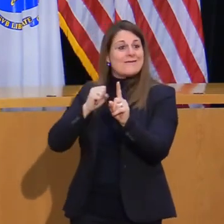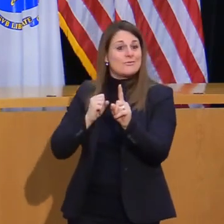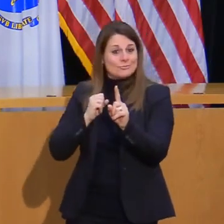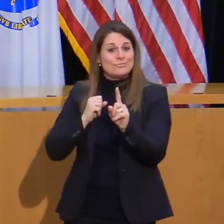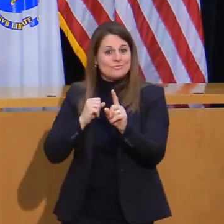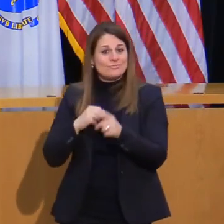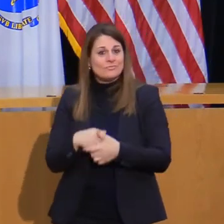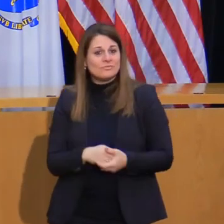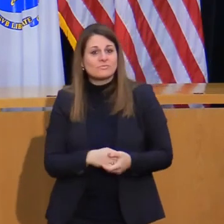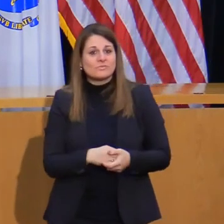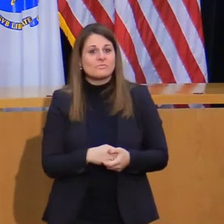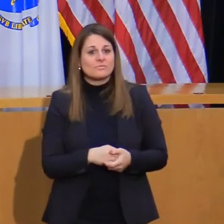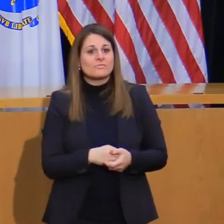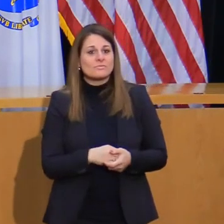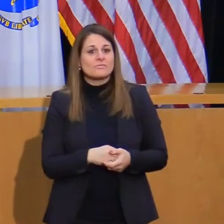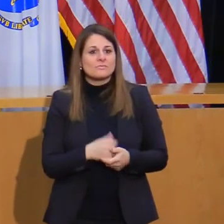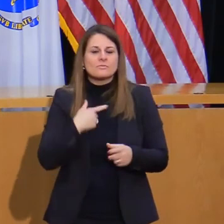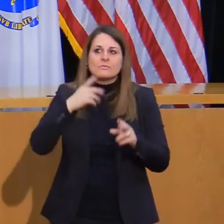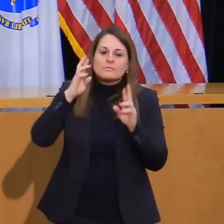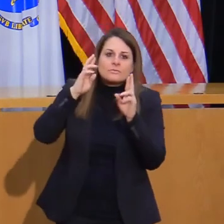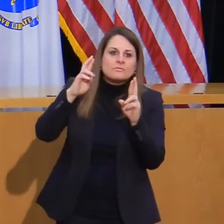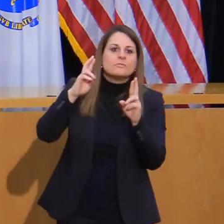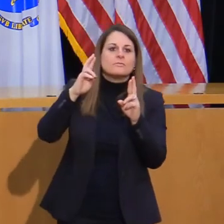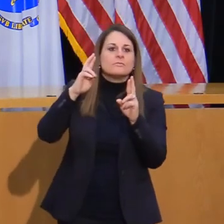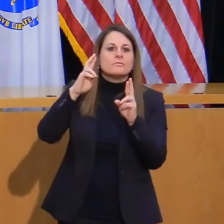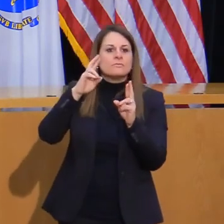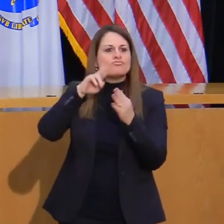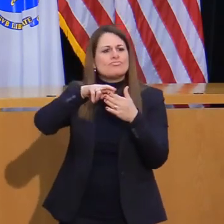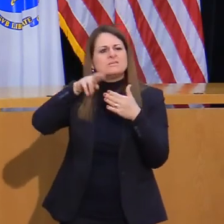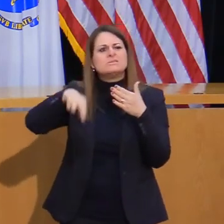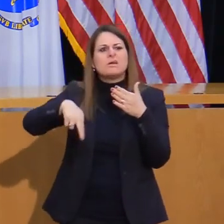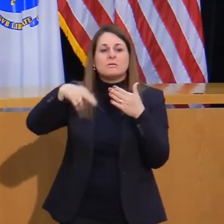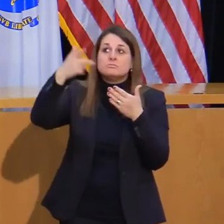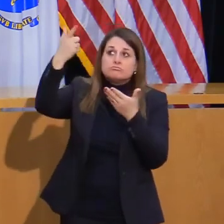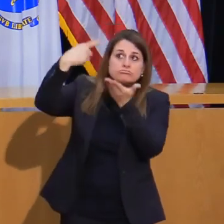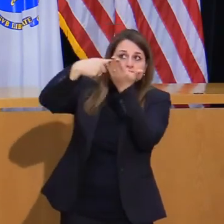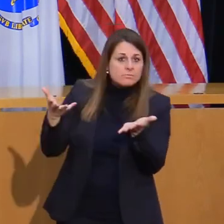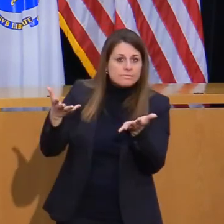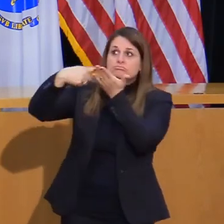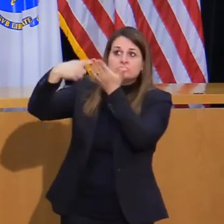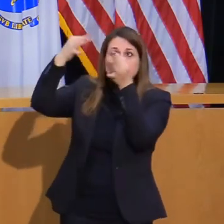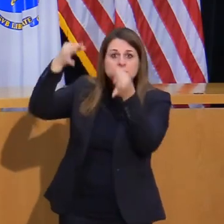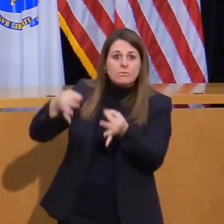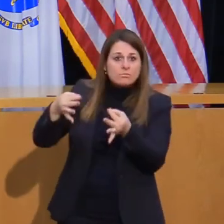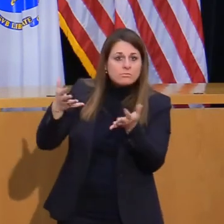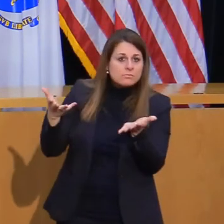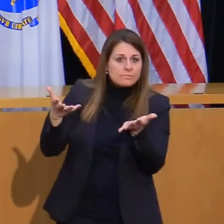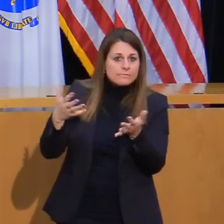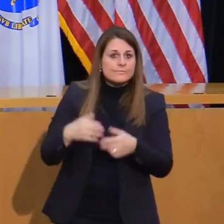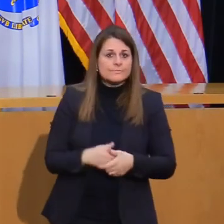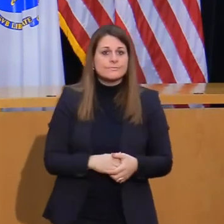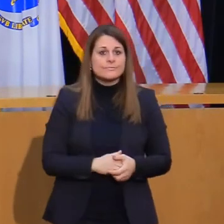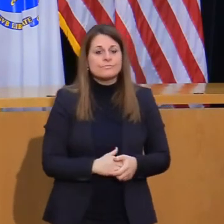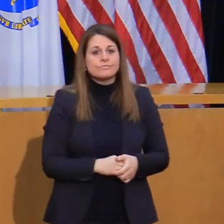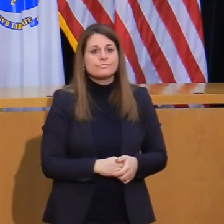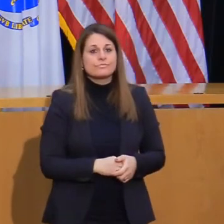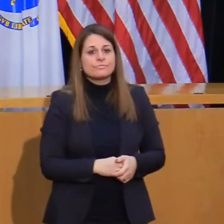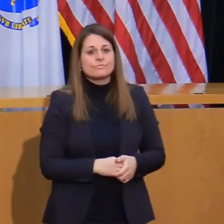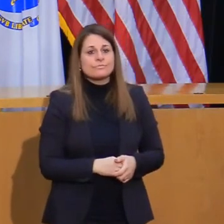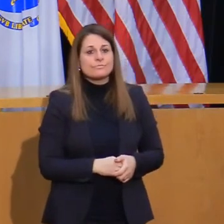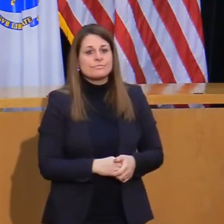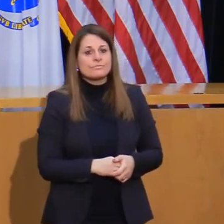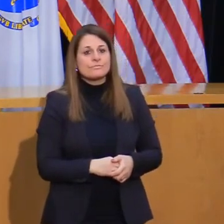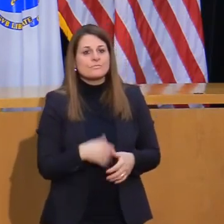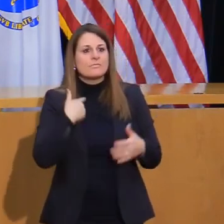hear sometime soon. Where would you like to see it go? Where? I'd rather talk about where we go after I find out if we're going to get